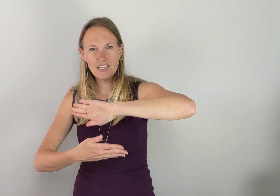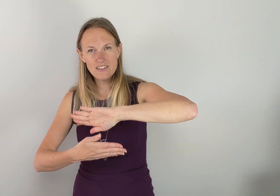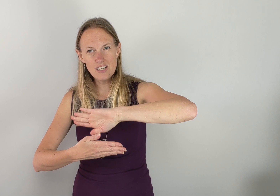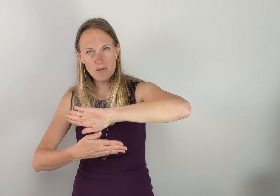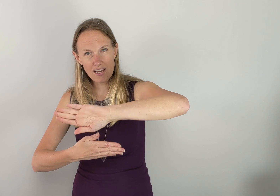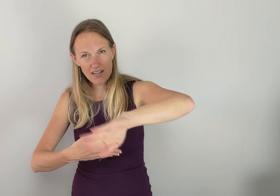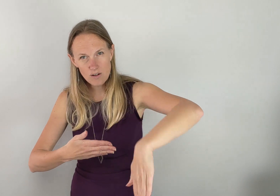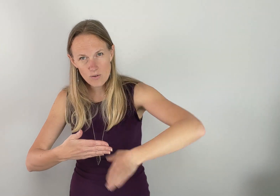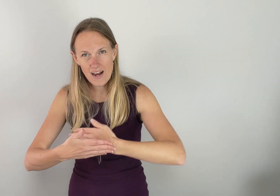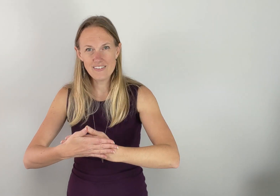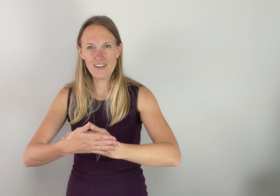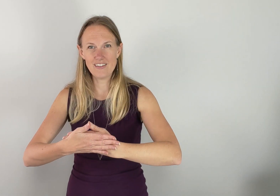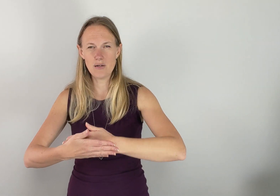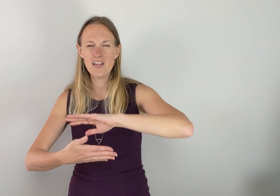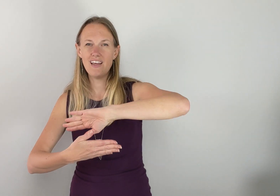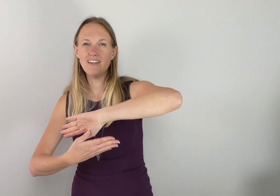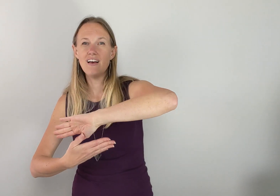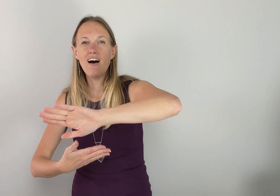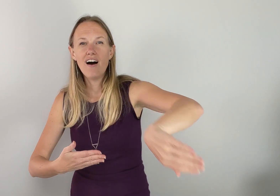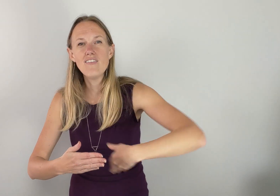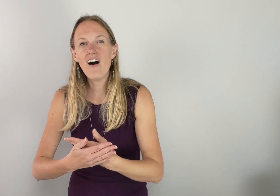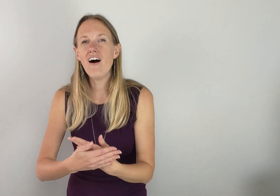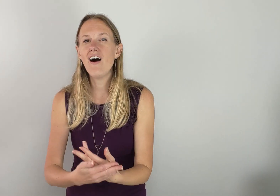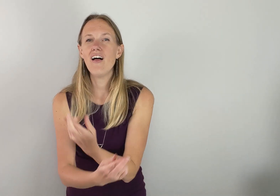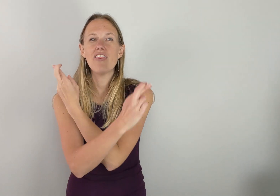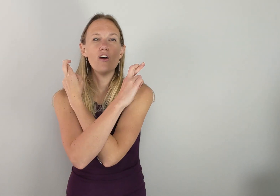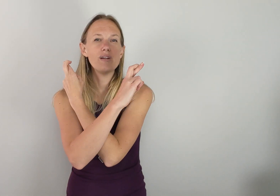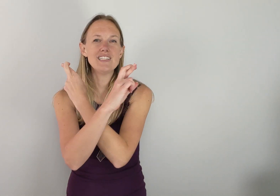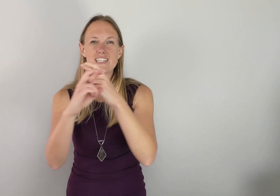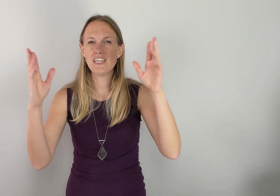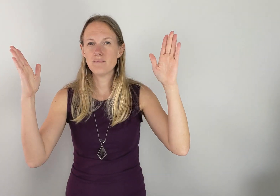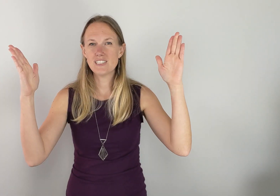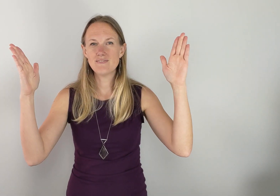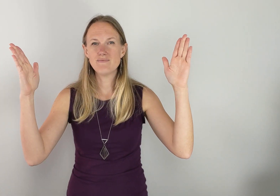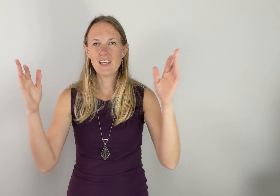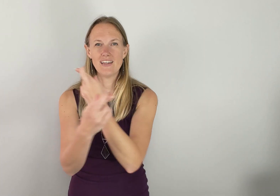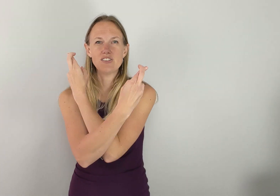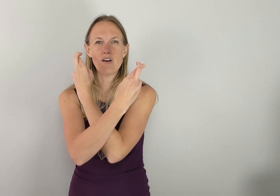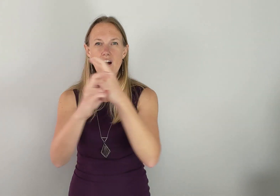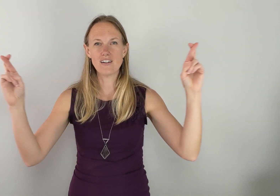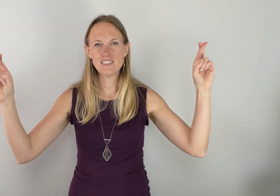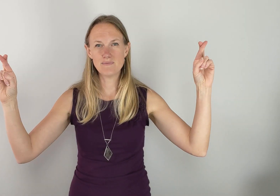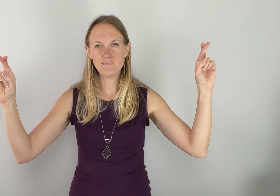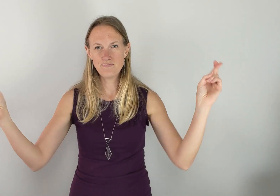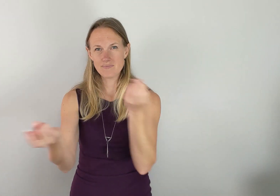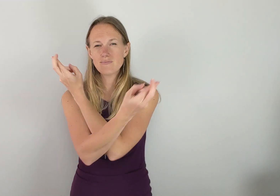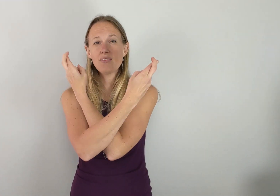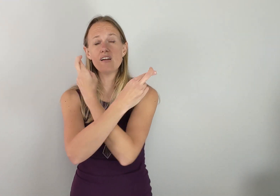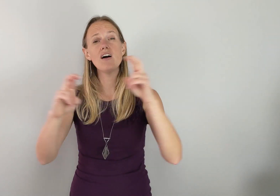take your dominant hand, go around your non-dominant hand, of all the redeemed, okay? So ours, of all